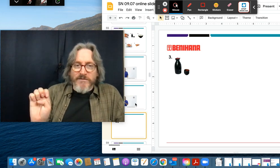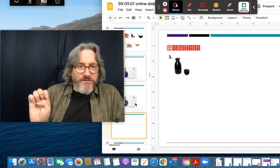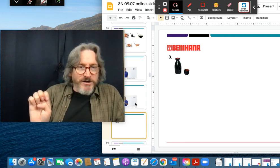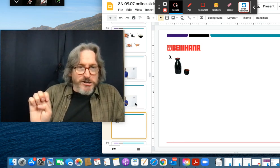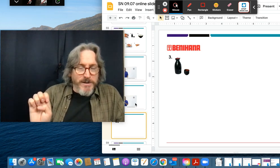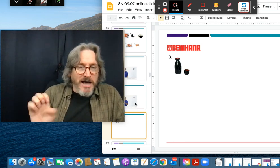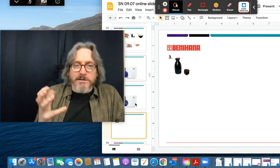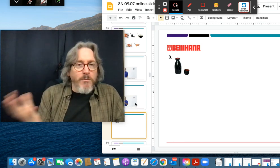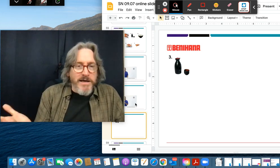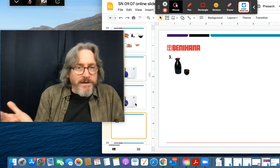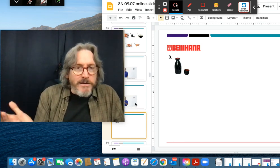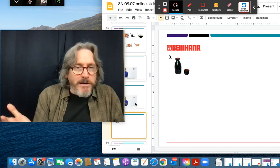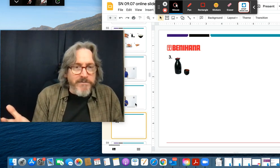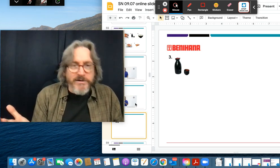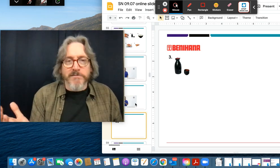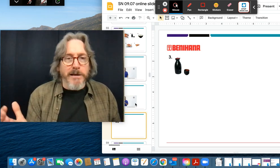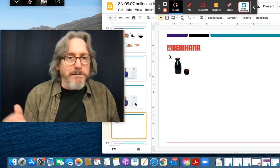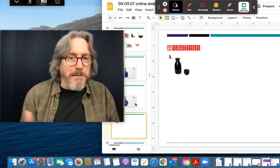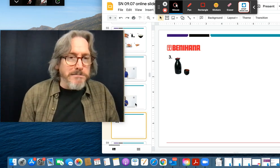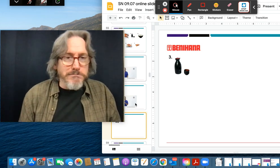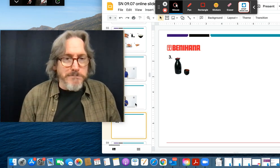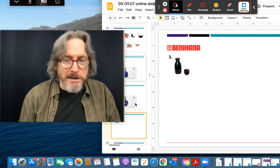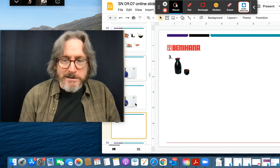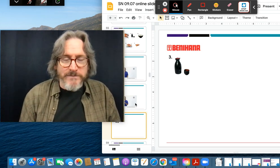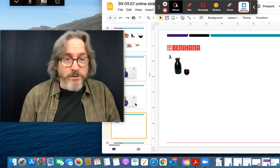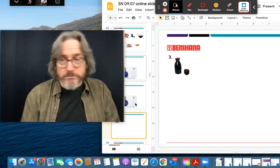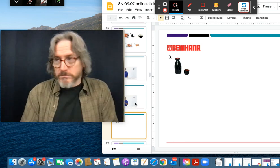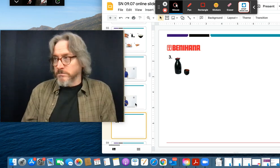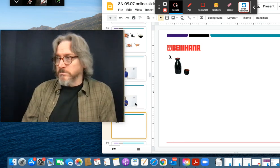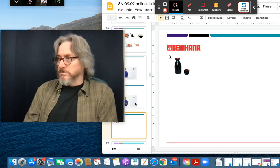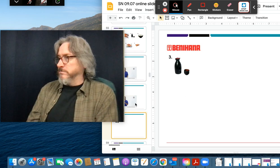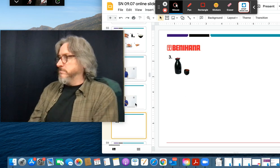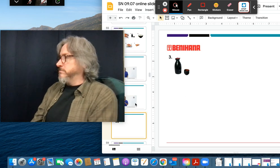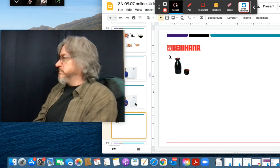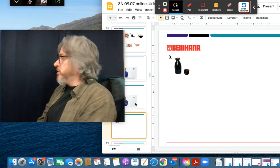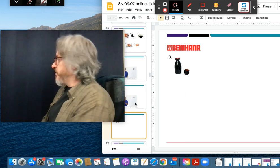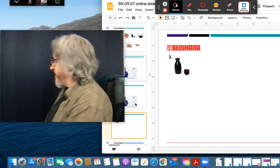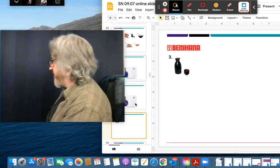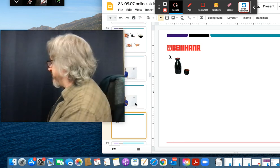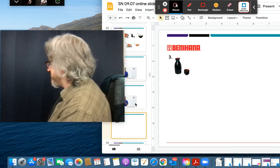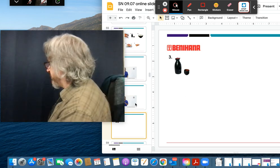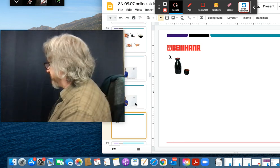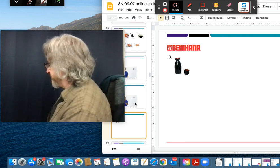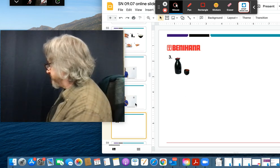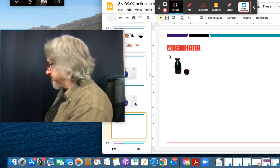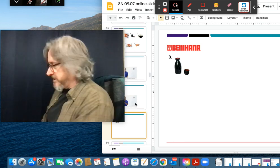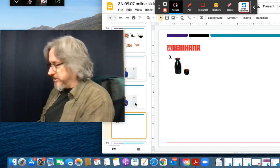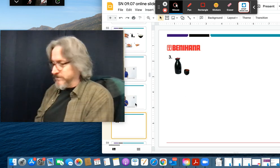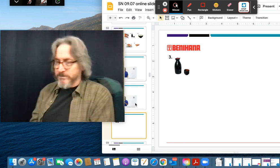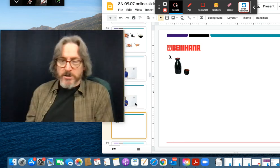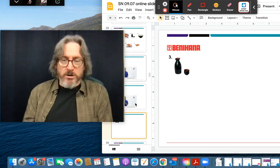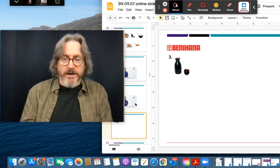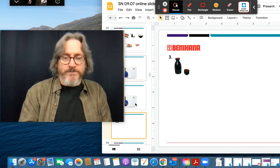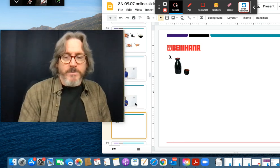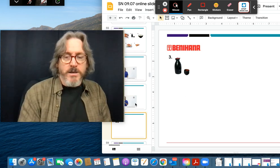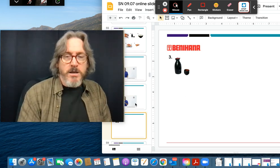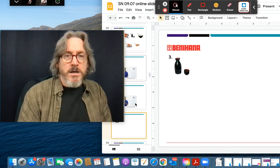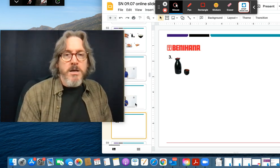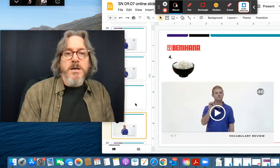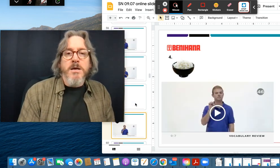you have to fingerspell. I don't know why they didn't create a video for that. But what are they? No, you can't have any sake. Thank you.